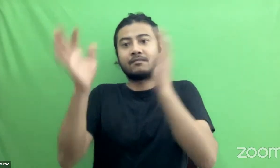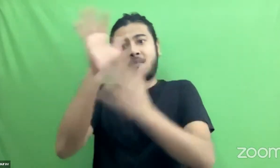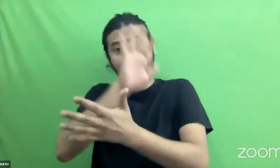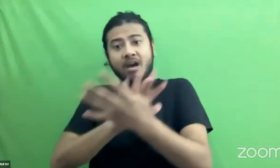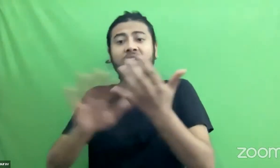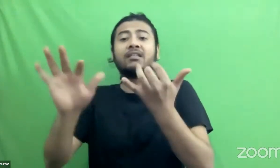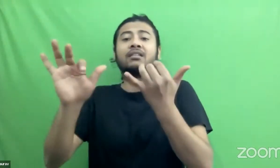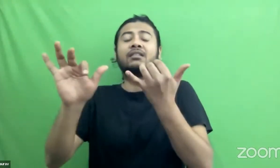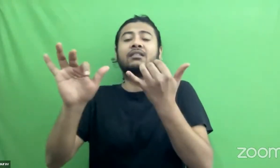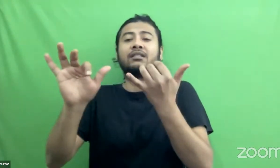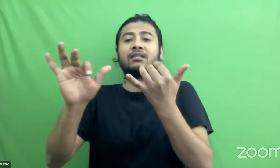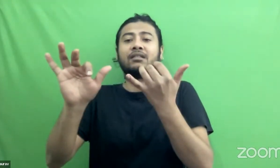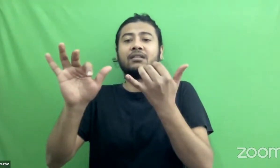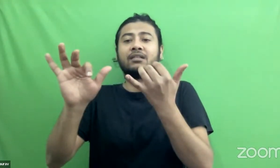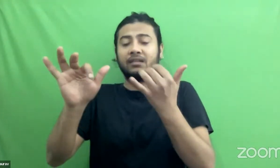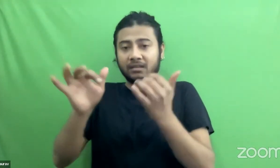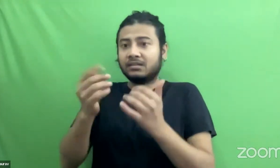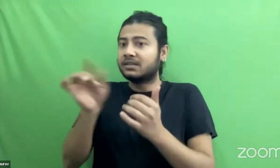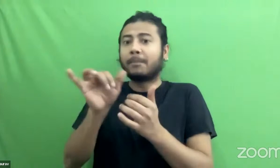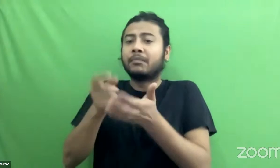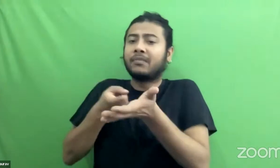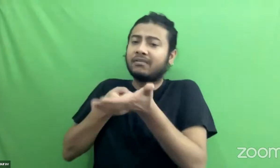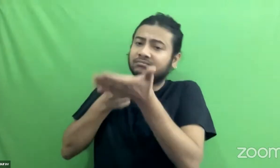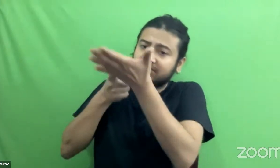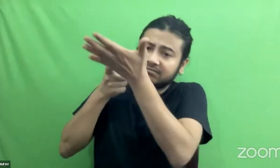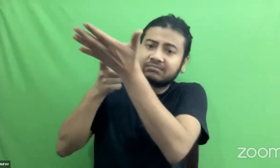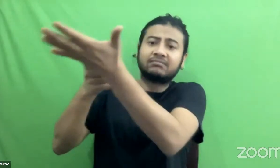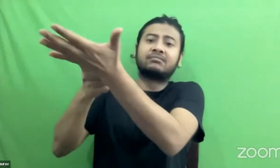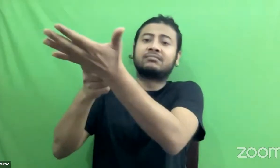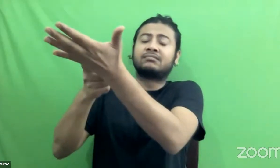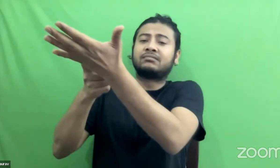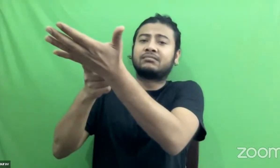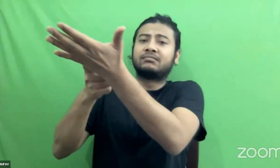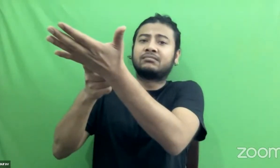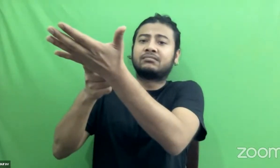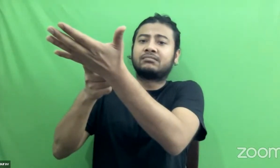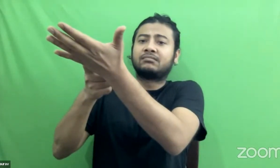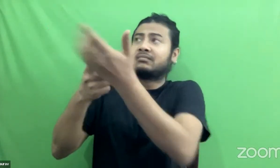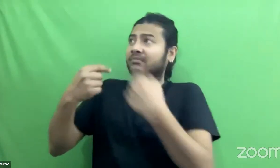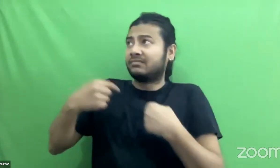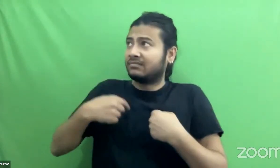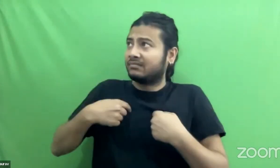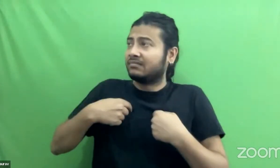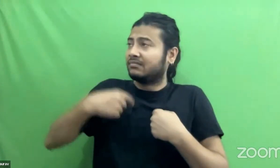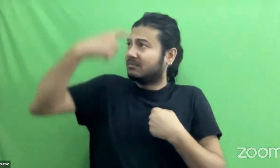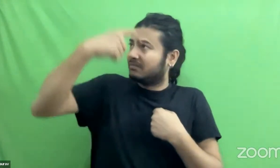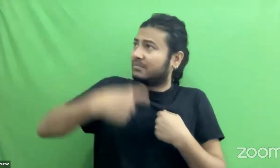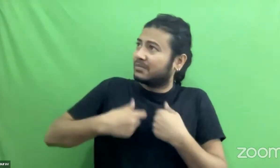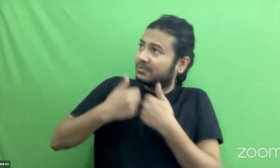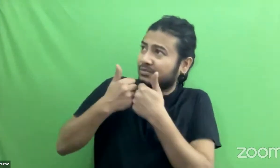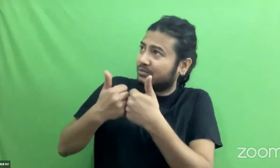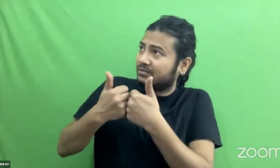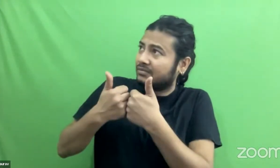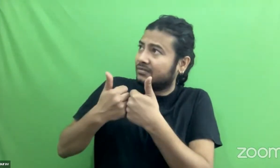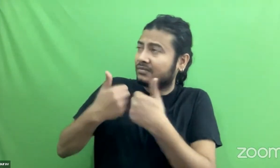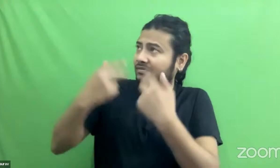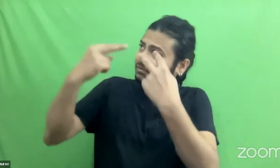I'm a good person, I'm chanting the name of Krishna, then can you connect me to Krishna? Can you please request